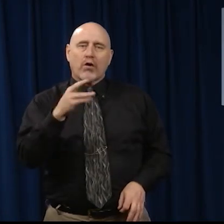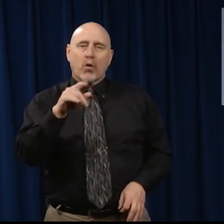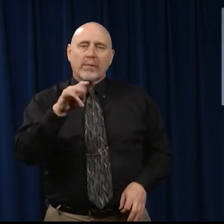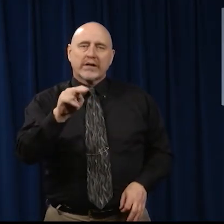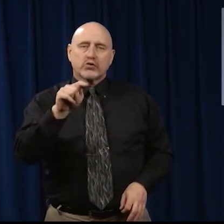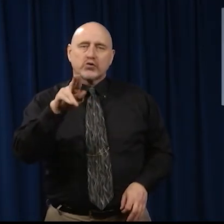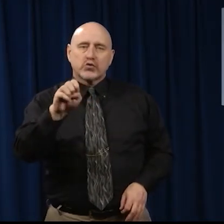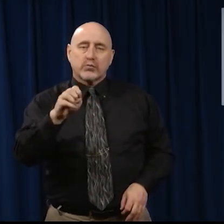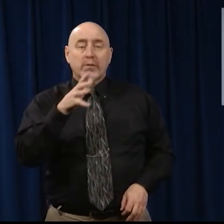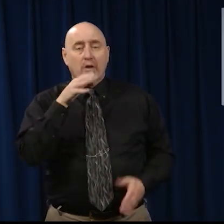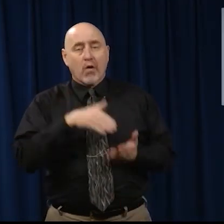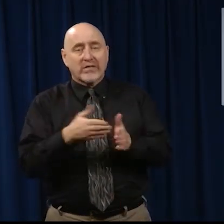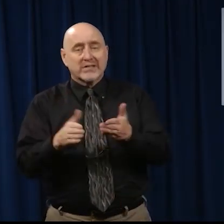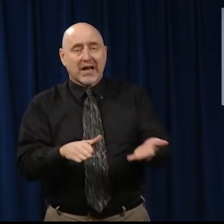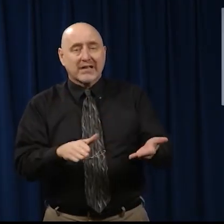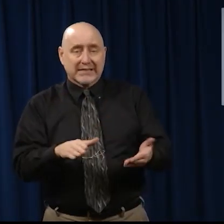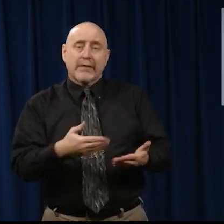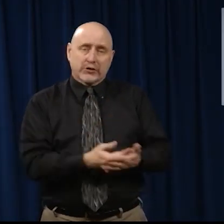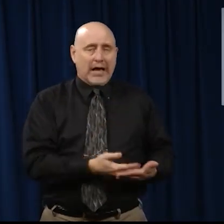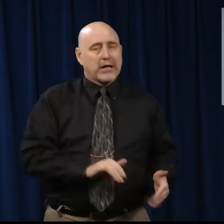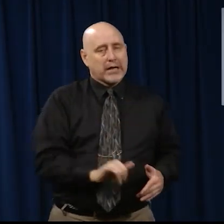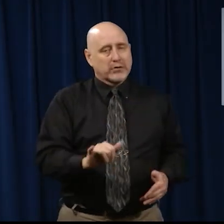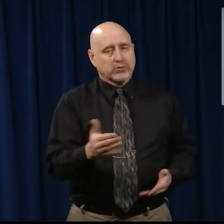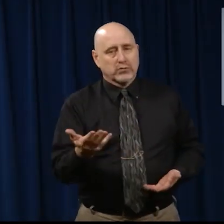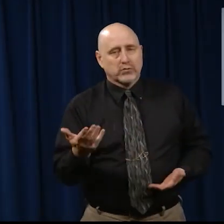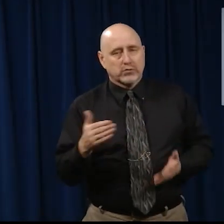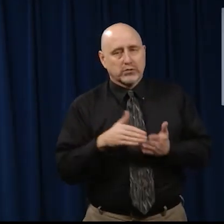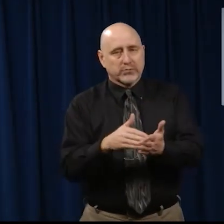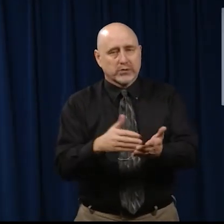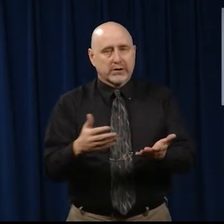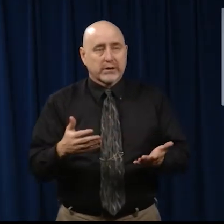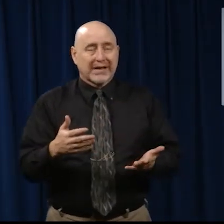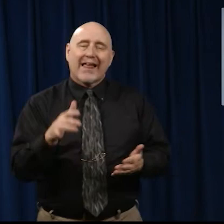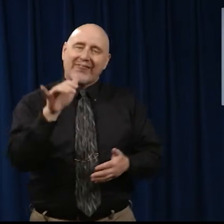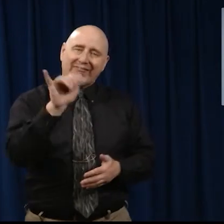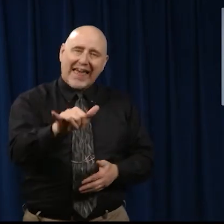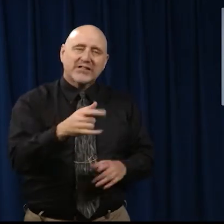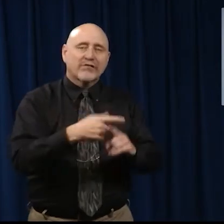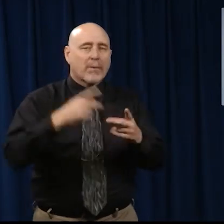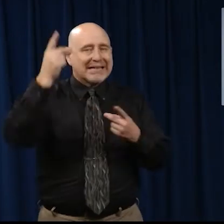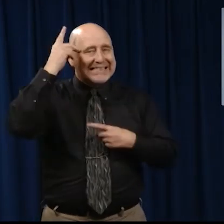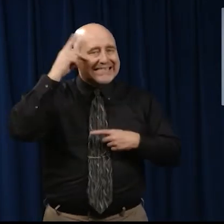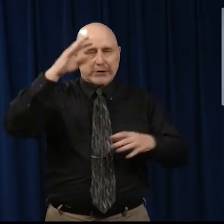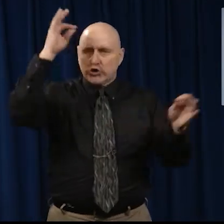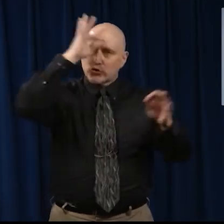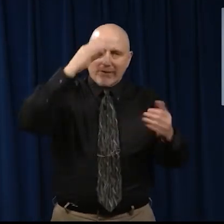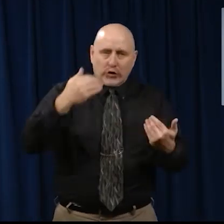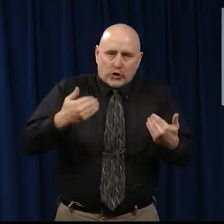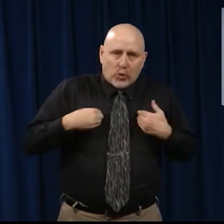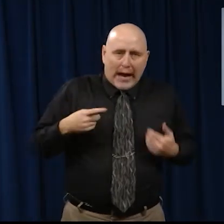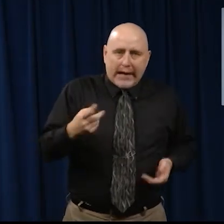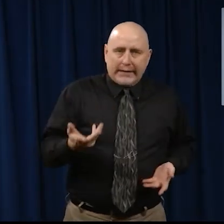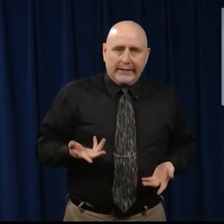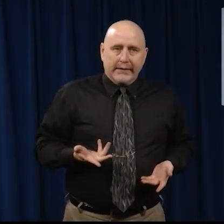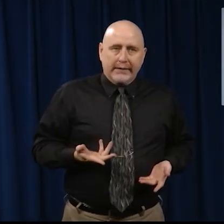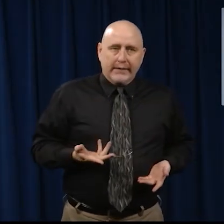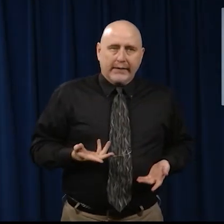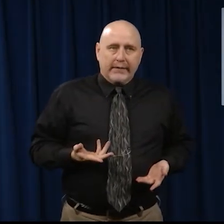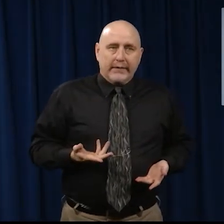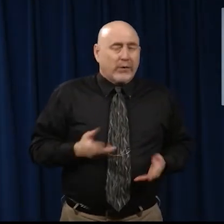kinds of infection, and often the mother dies. And so does the child subsequently. That's from a disease that you never even knew you had,